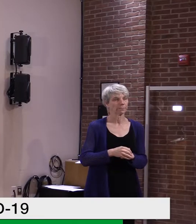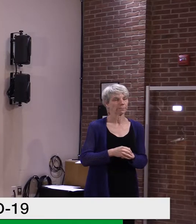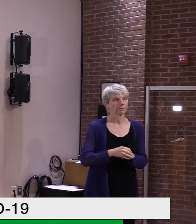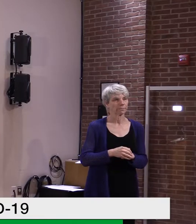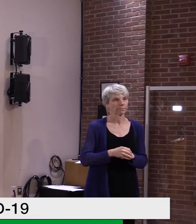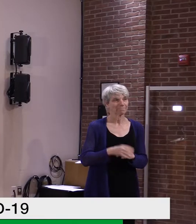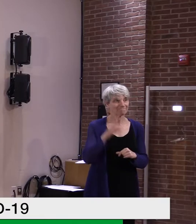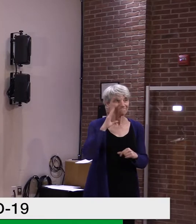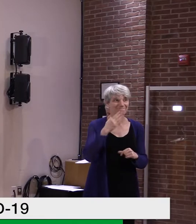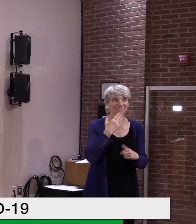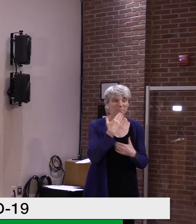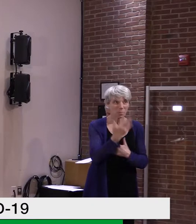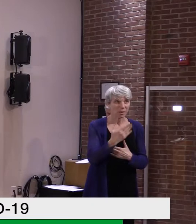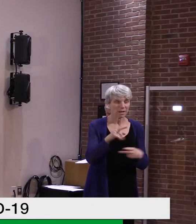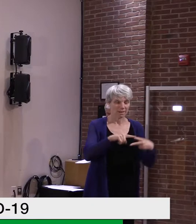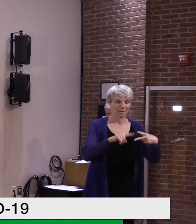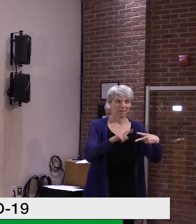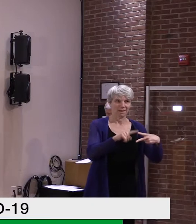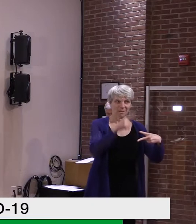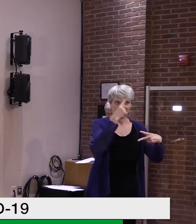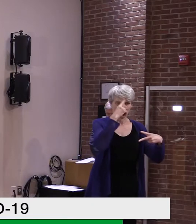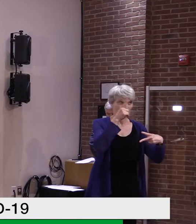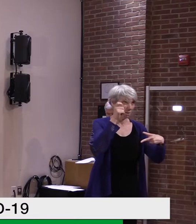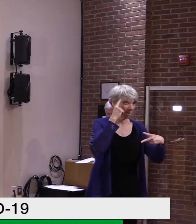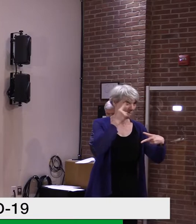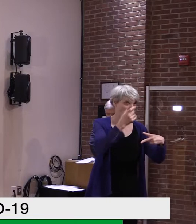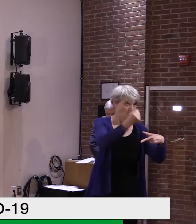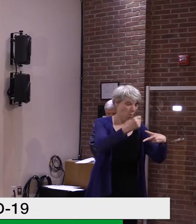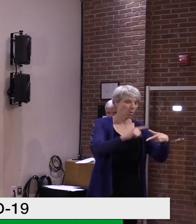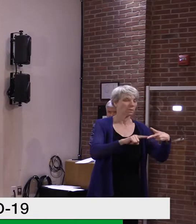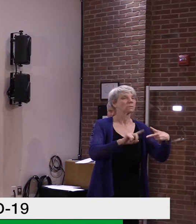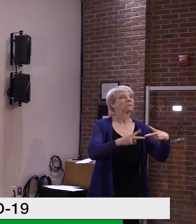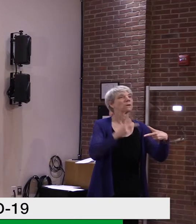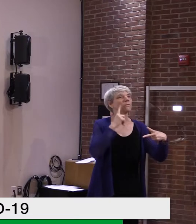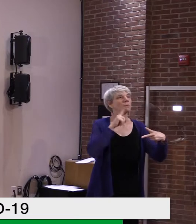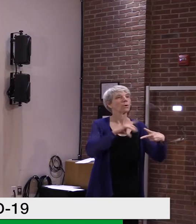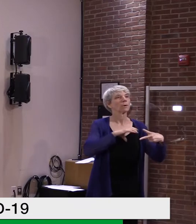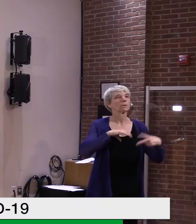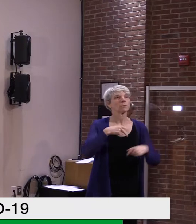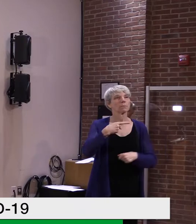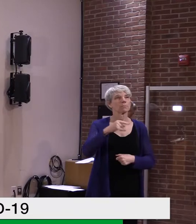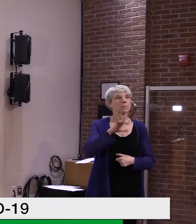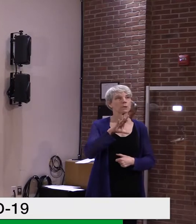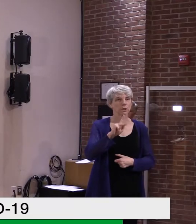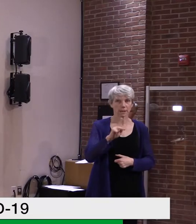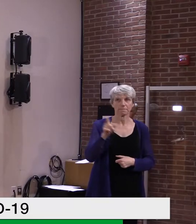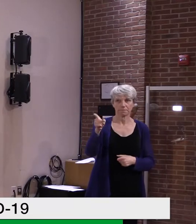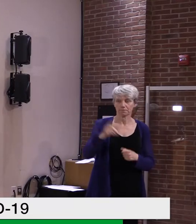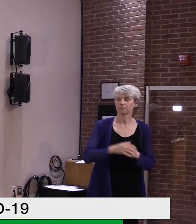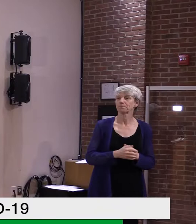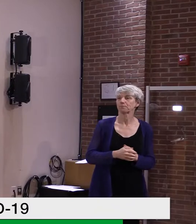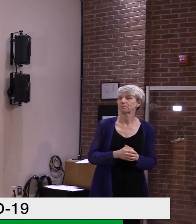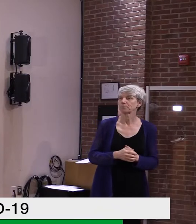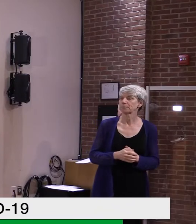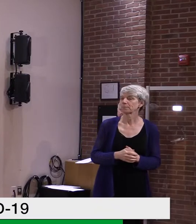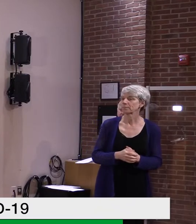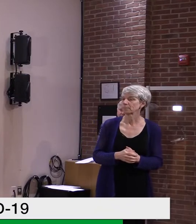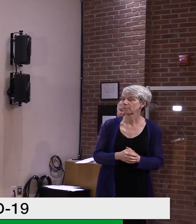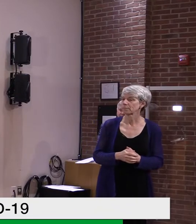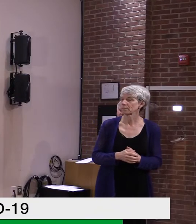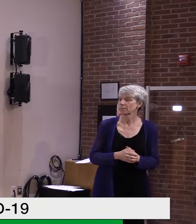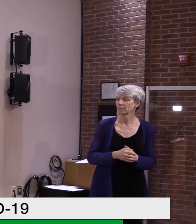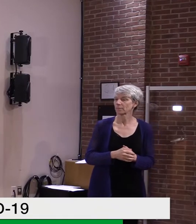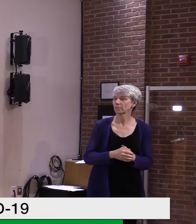Good morning. I've got one for the governor and one for Commissioner Pichek. So Commissioner Pichek, can you provide us with the